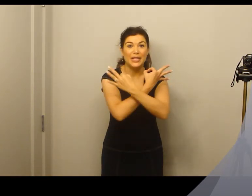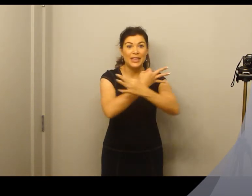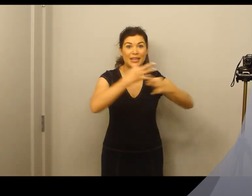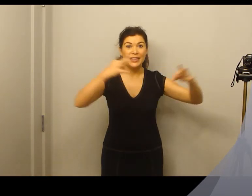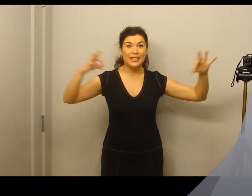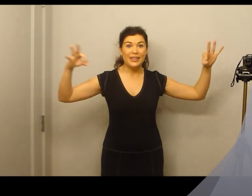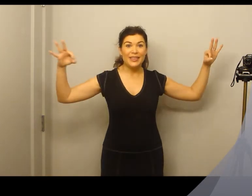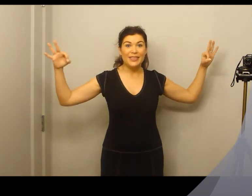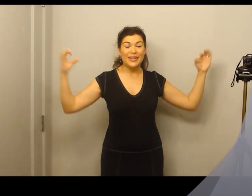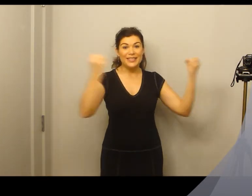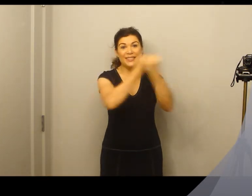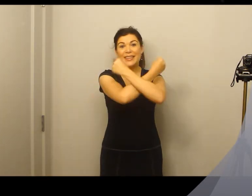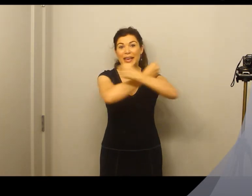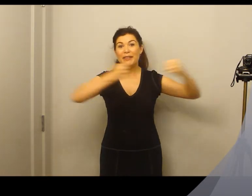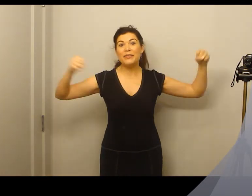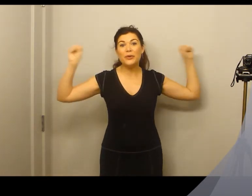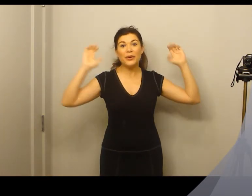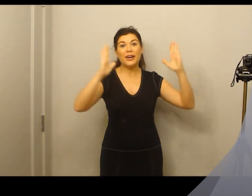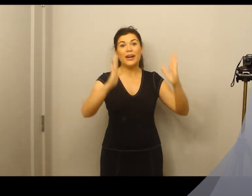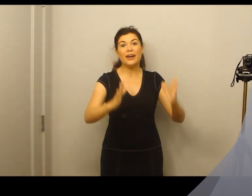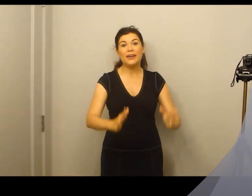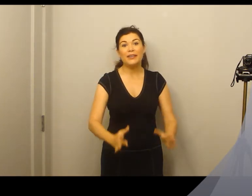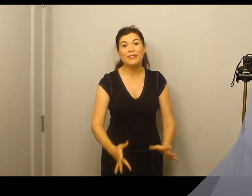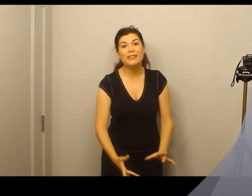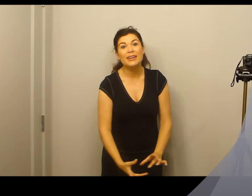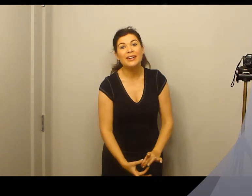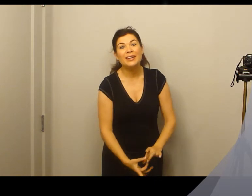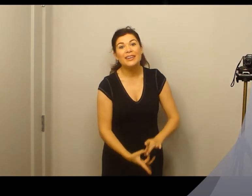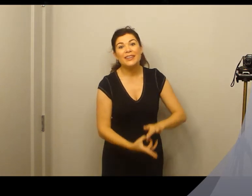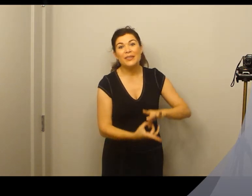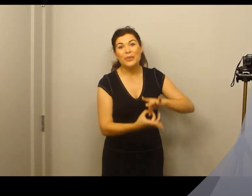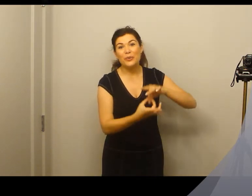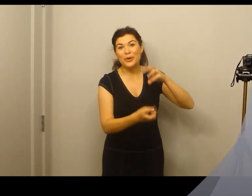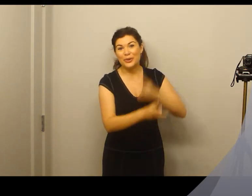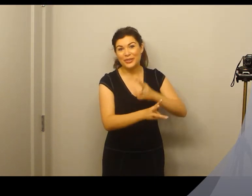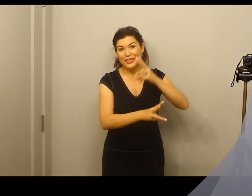free, the savior of the world.